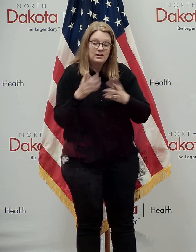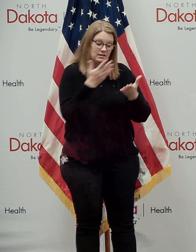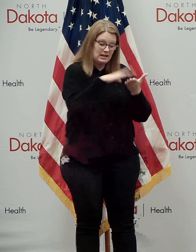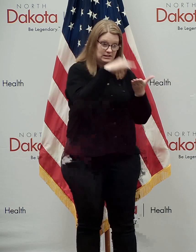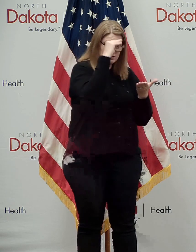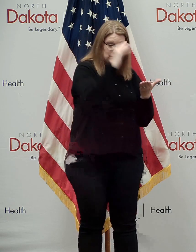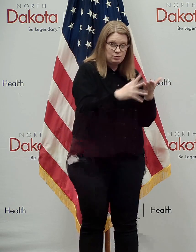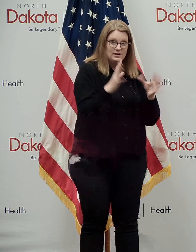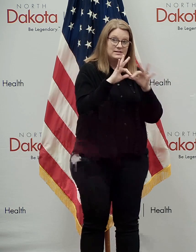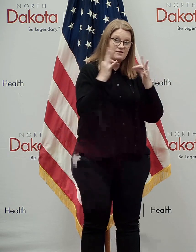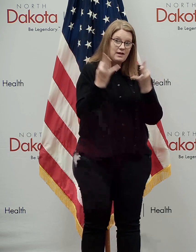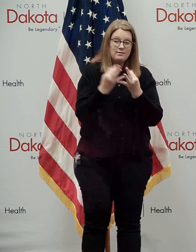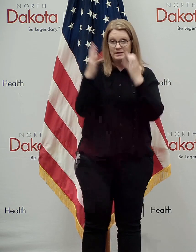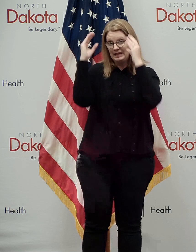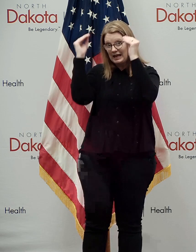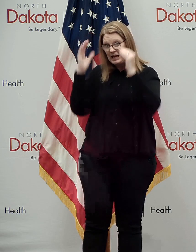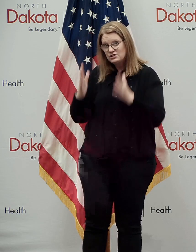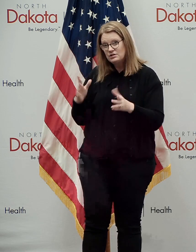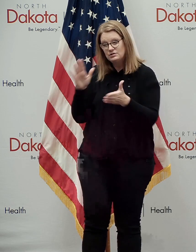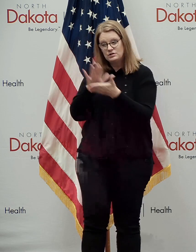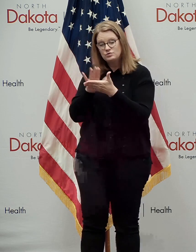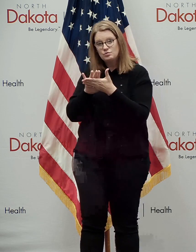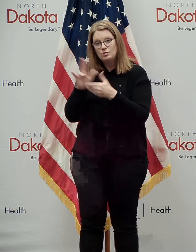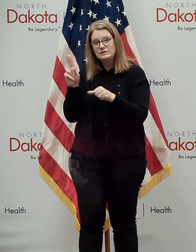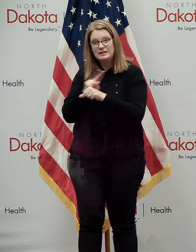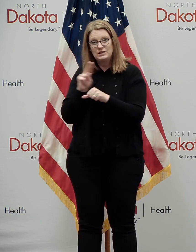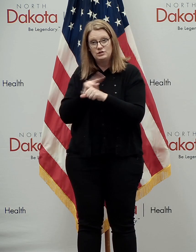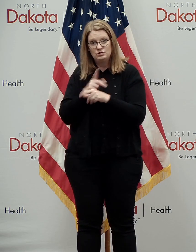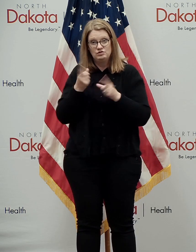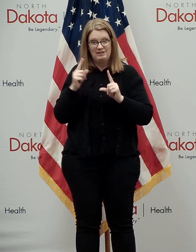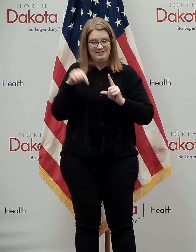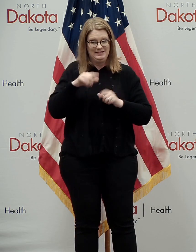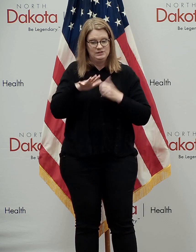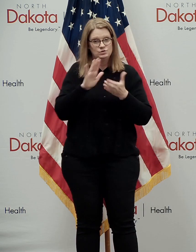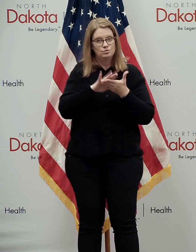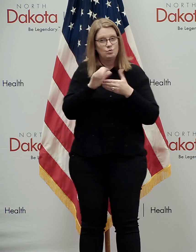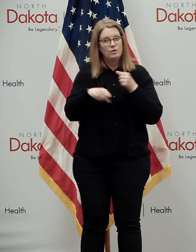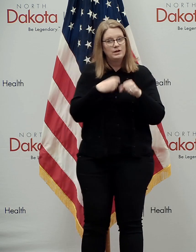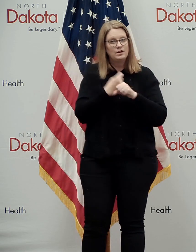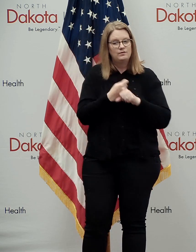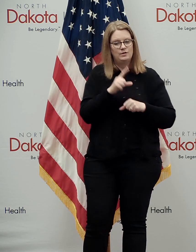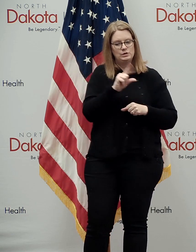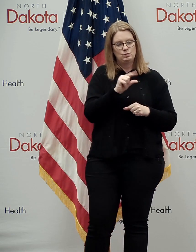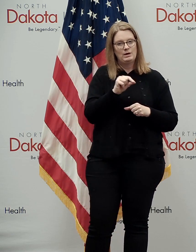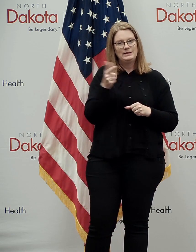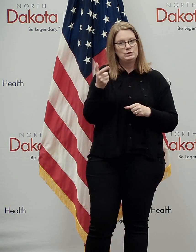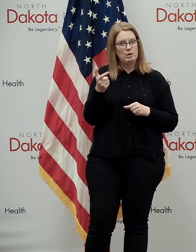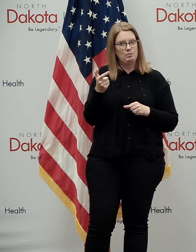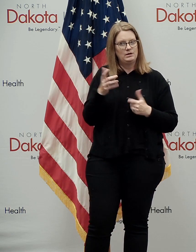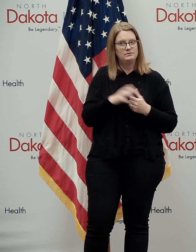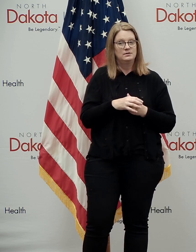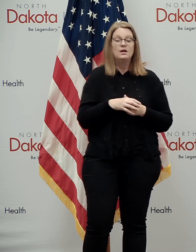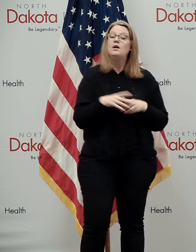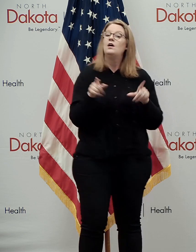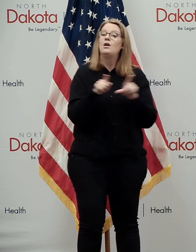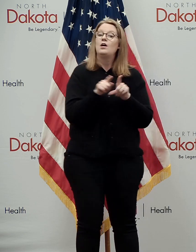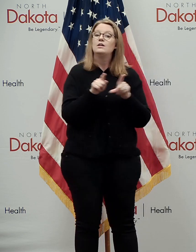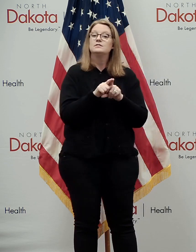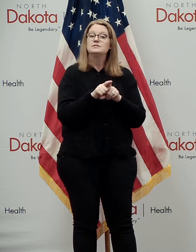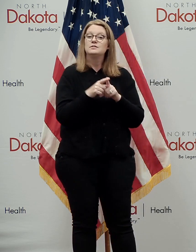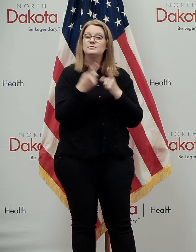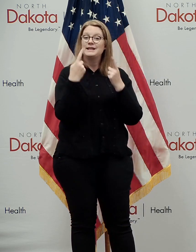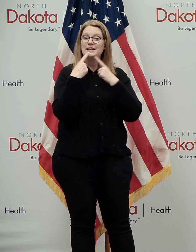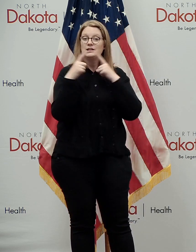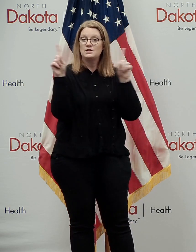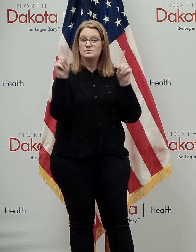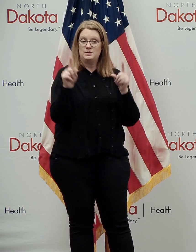families, educators, and schools can use during the 2021 school year. And I'm pleased to share the announcement of two of those